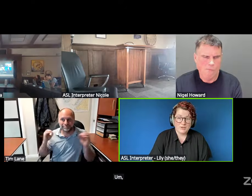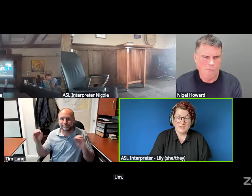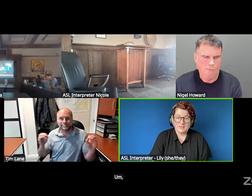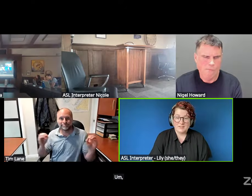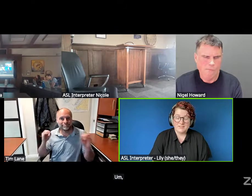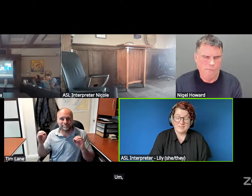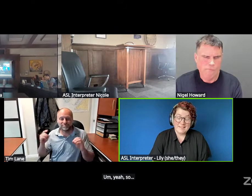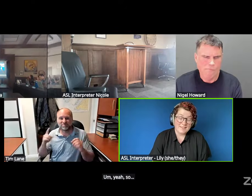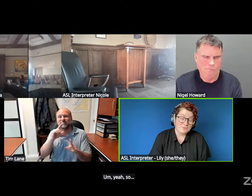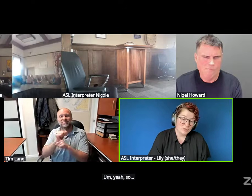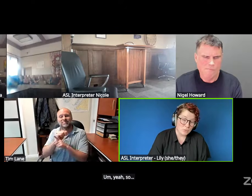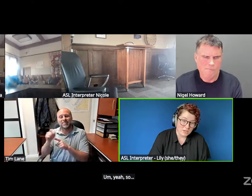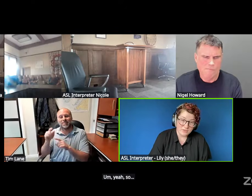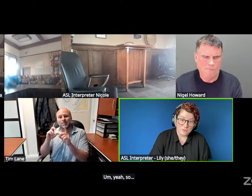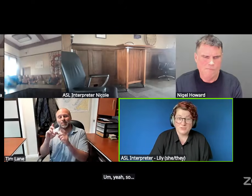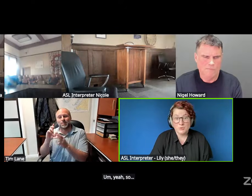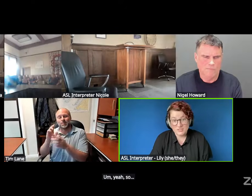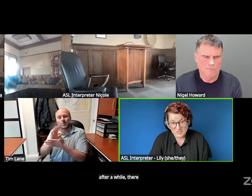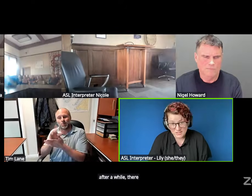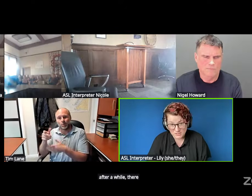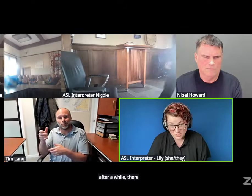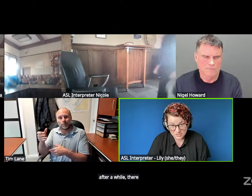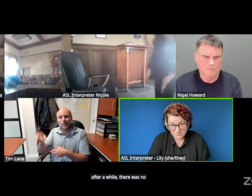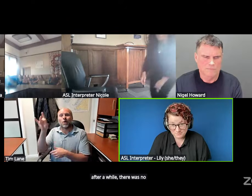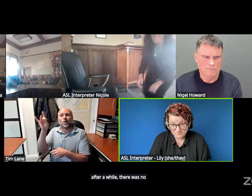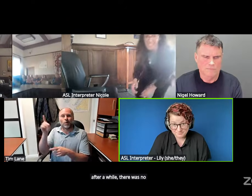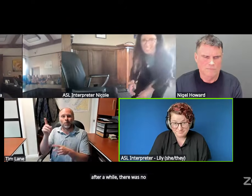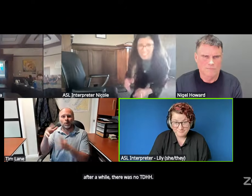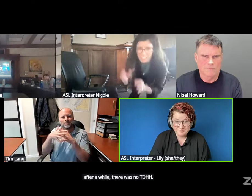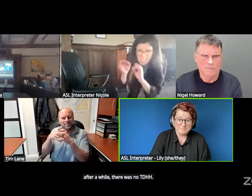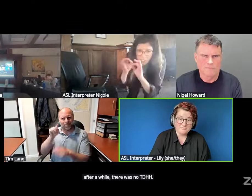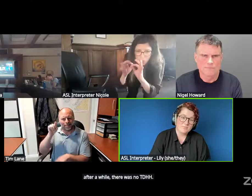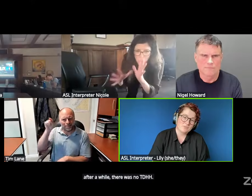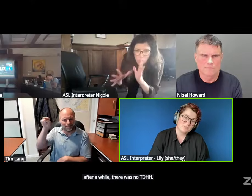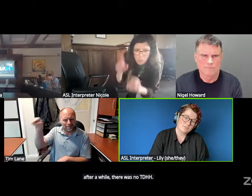Yeah, so after a while, there was no TDHH.